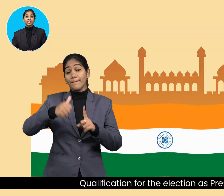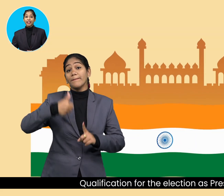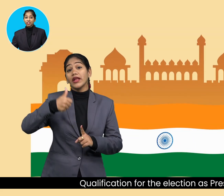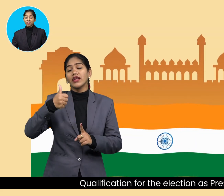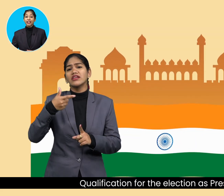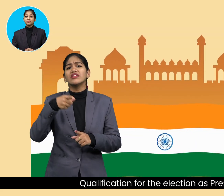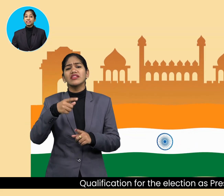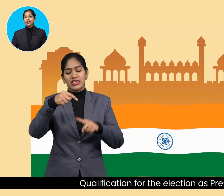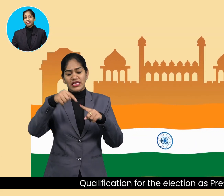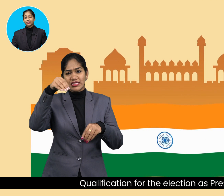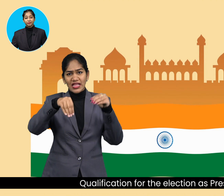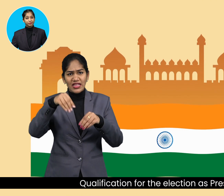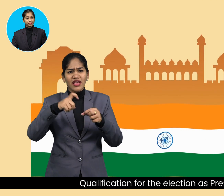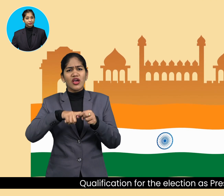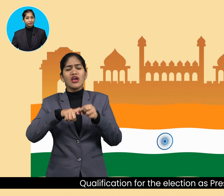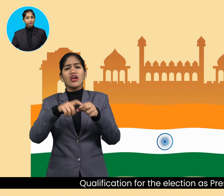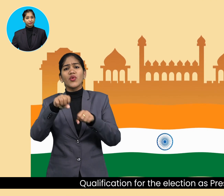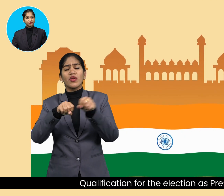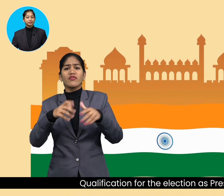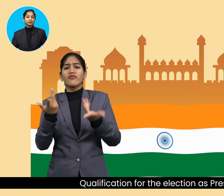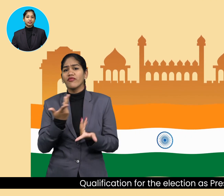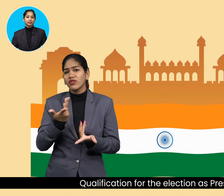Qualification for the election as President.